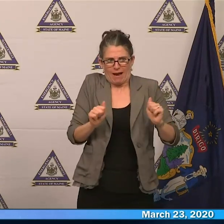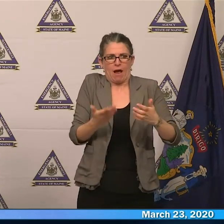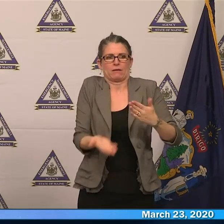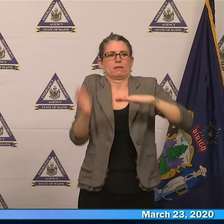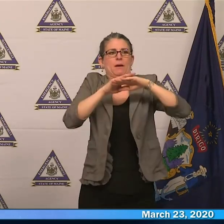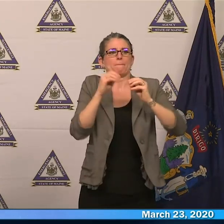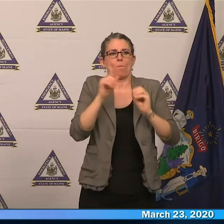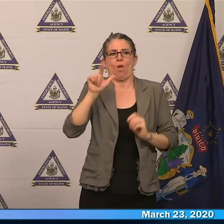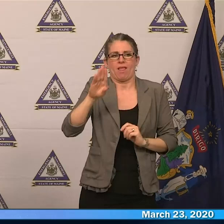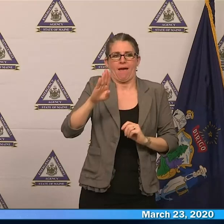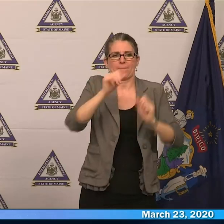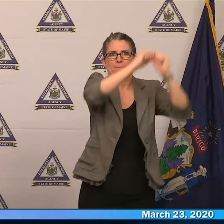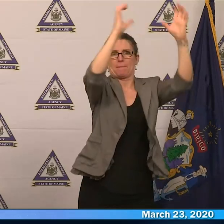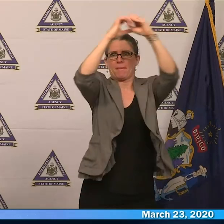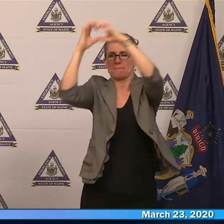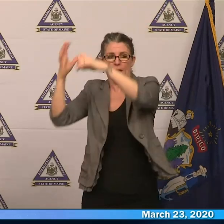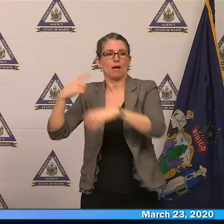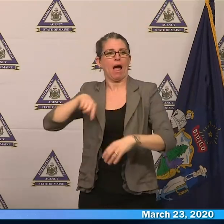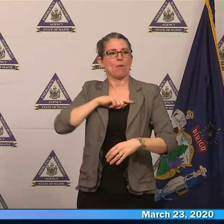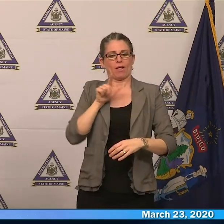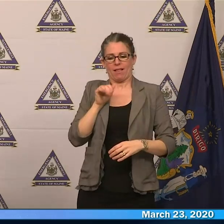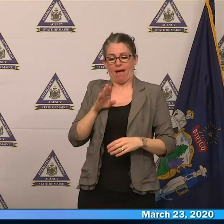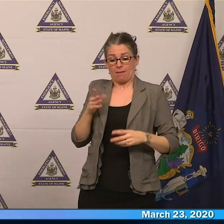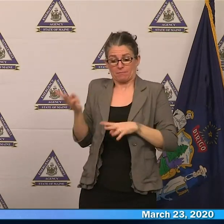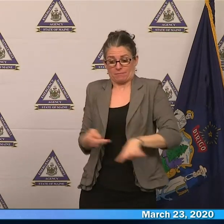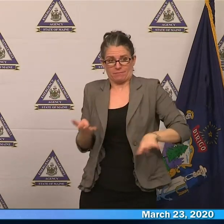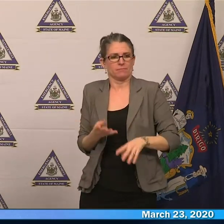have a major national shortage of right now.